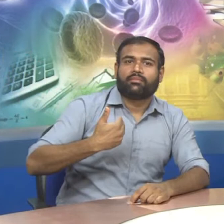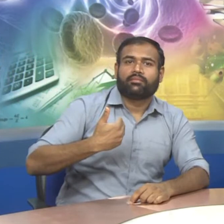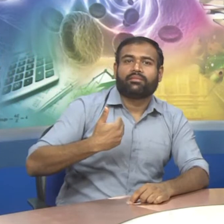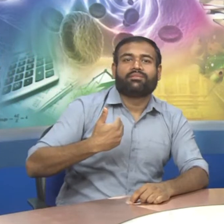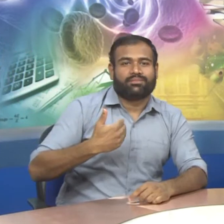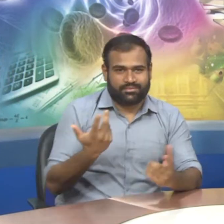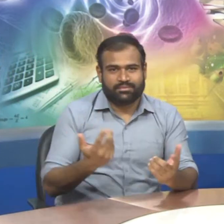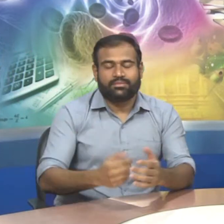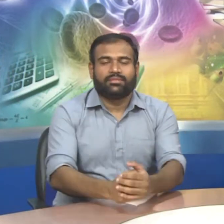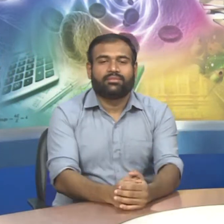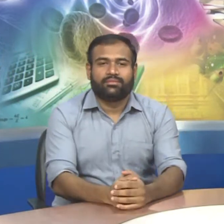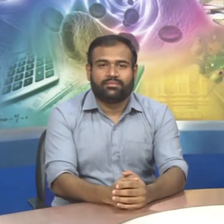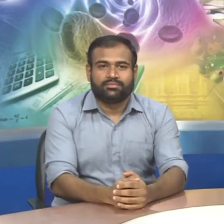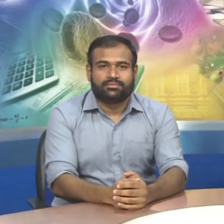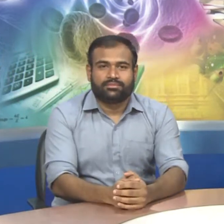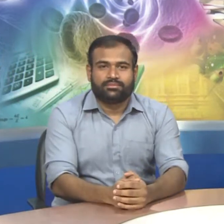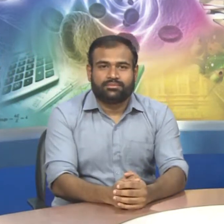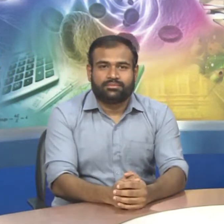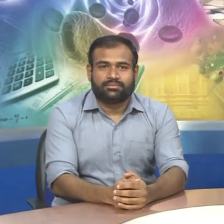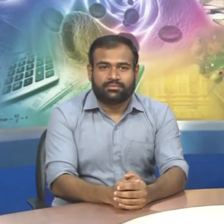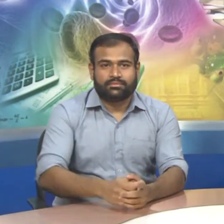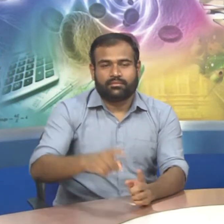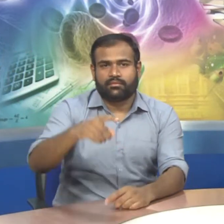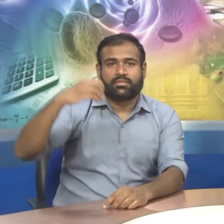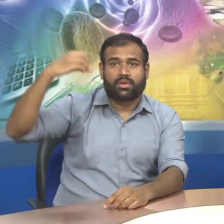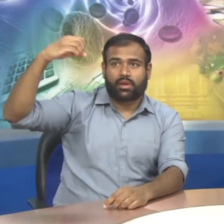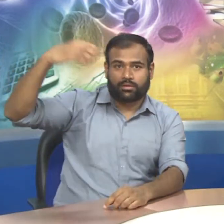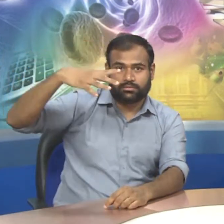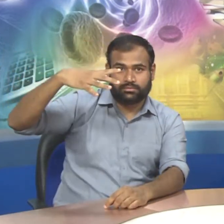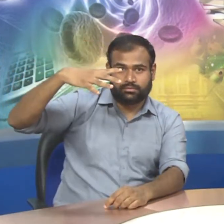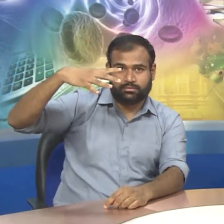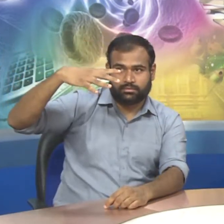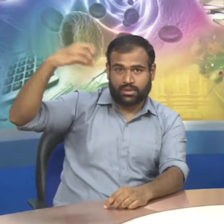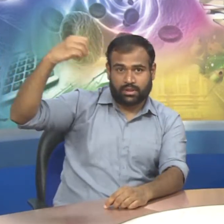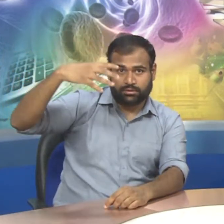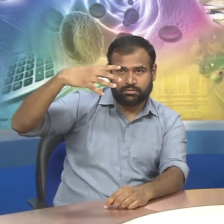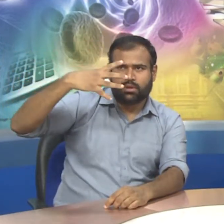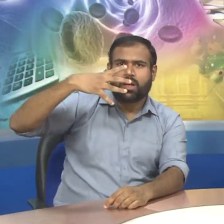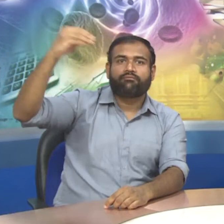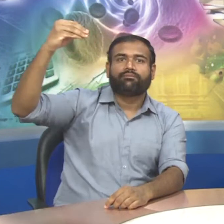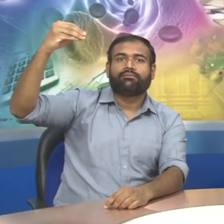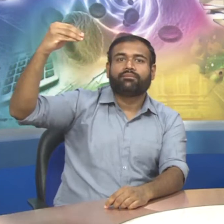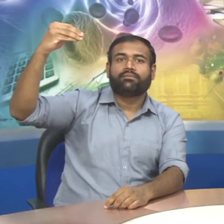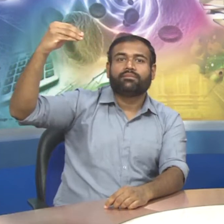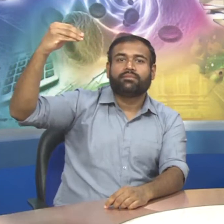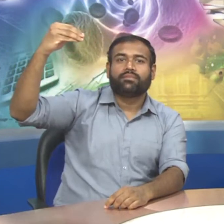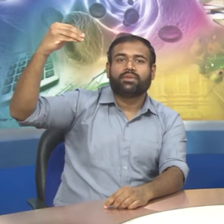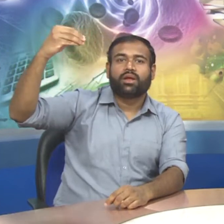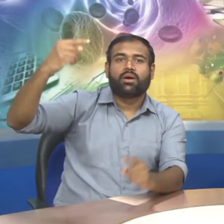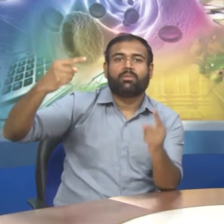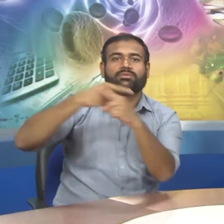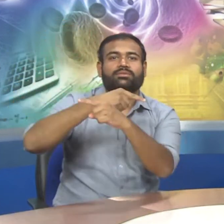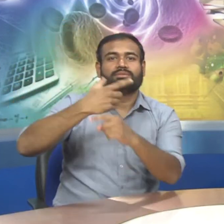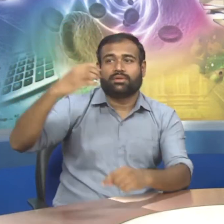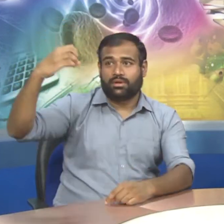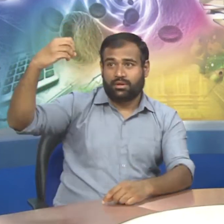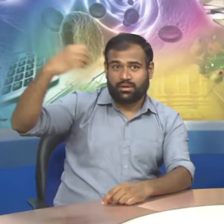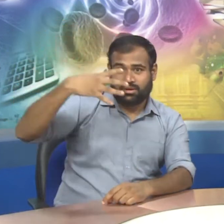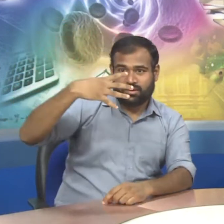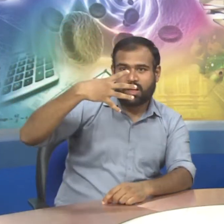Now lights on and lights off. This is also